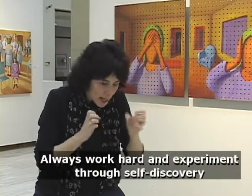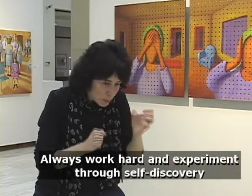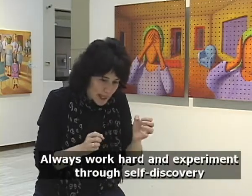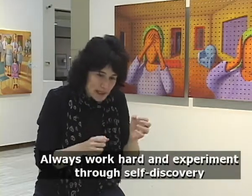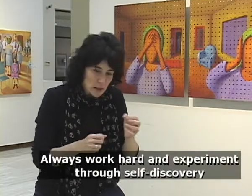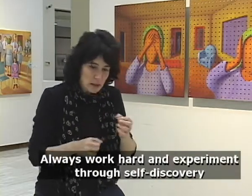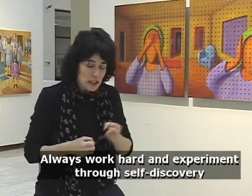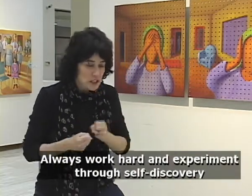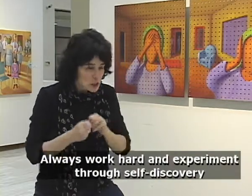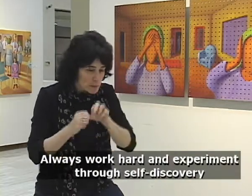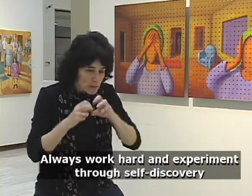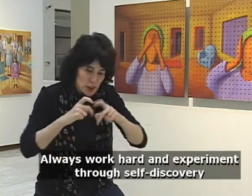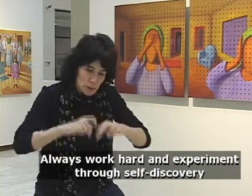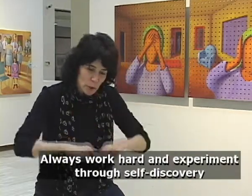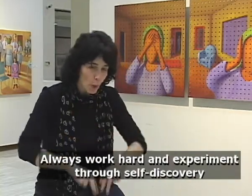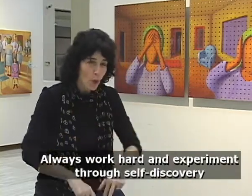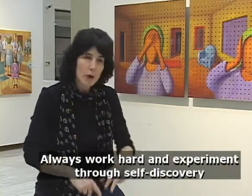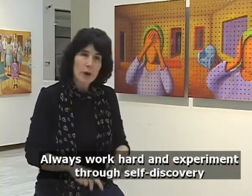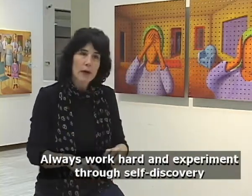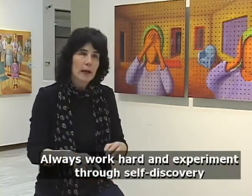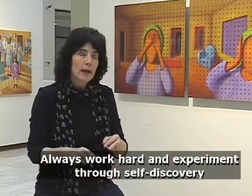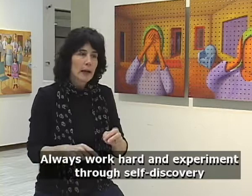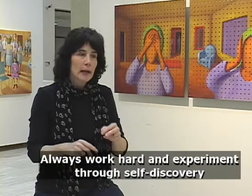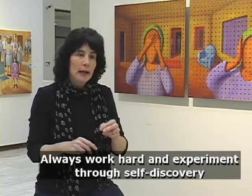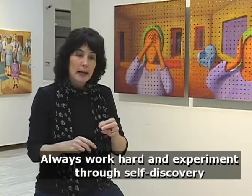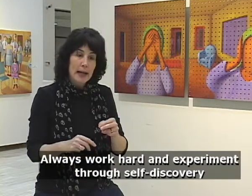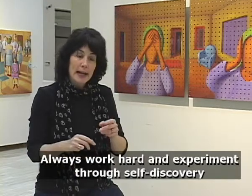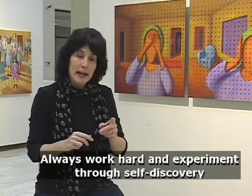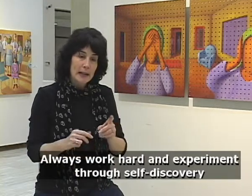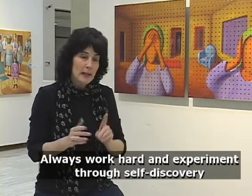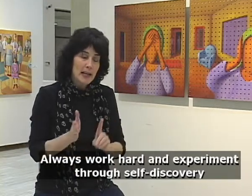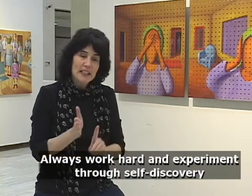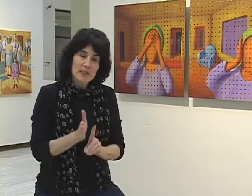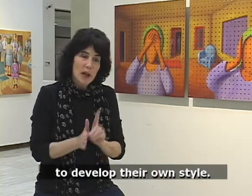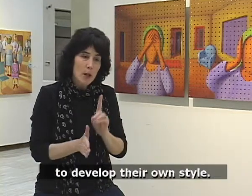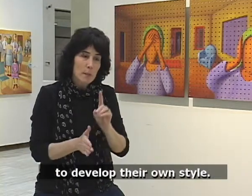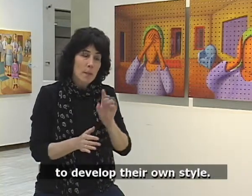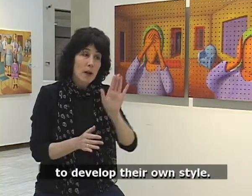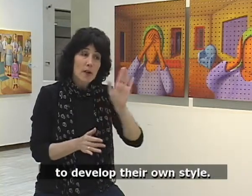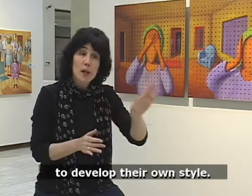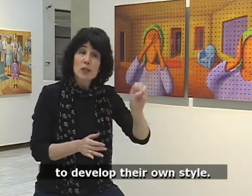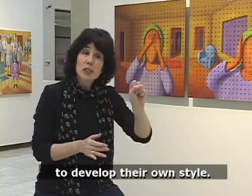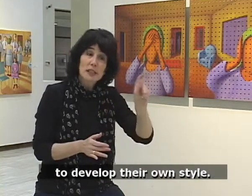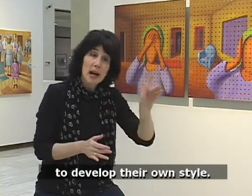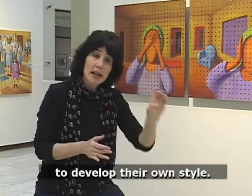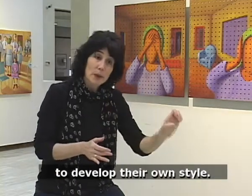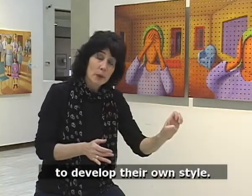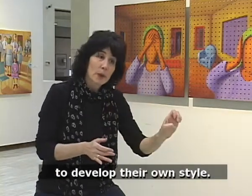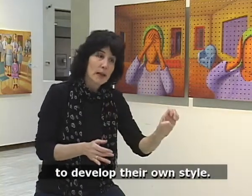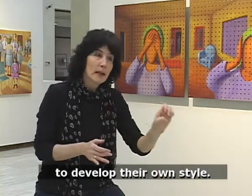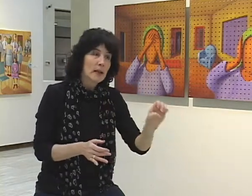Always work hard and experiment through self-discovery to develop their own style.